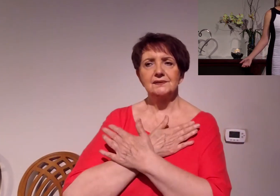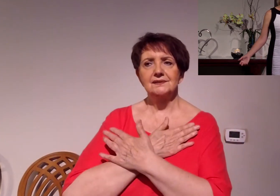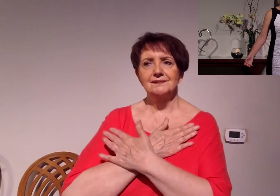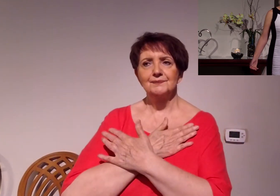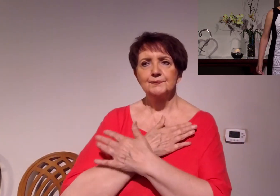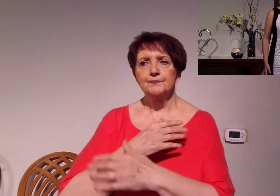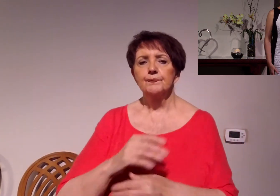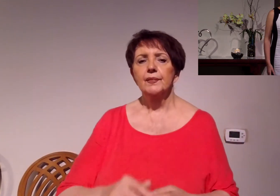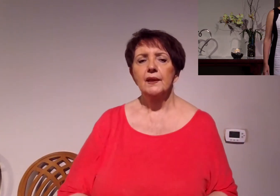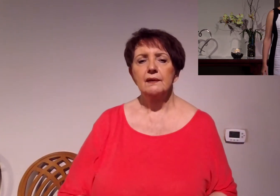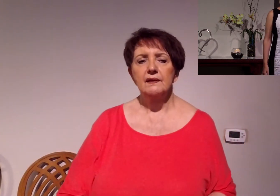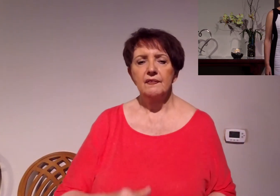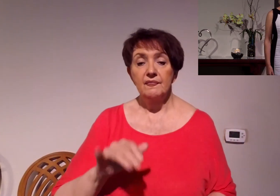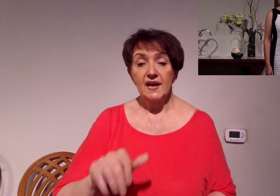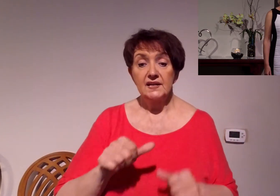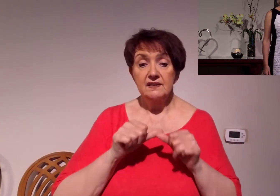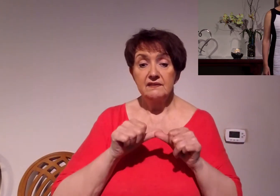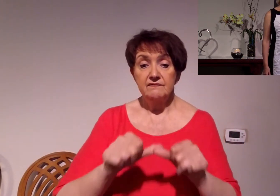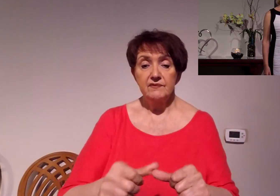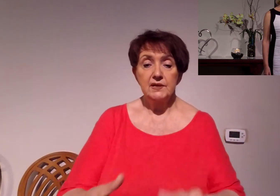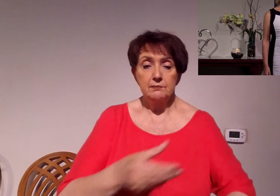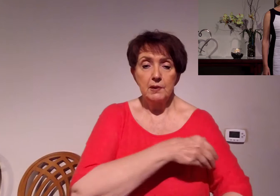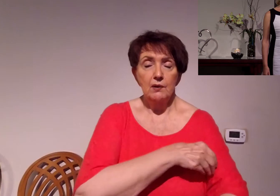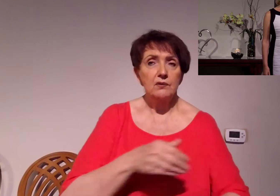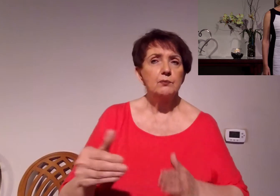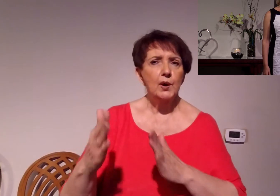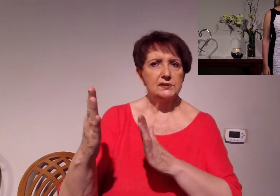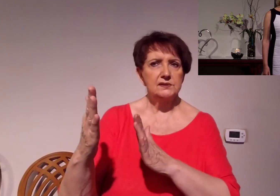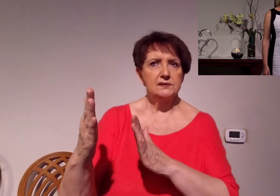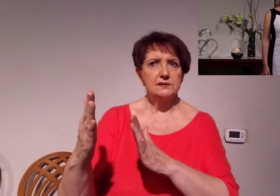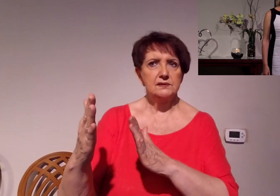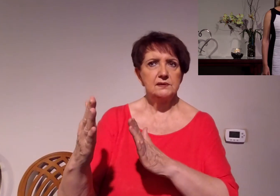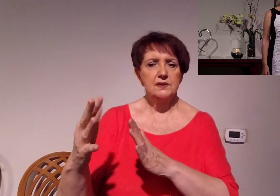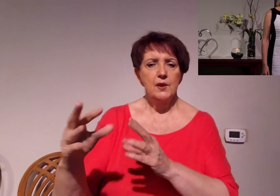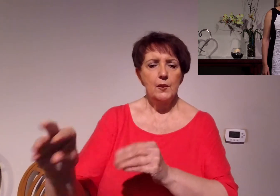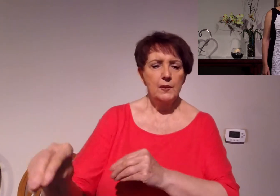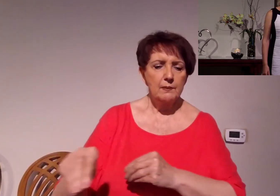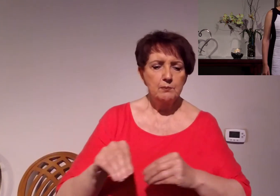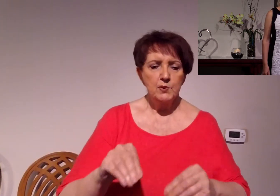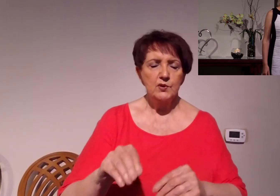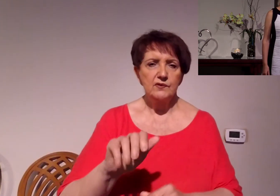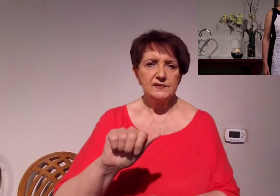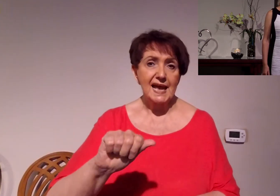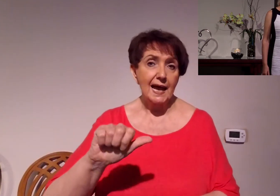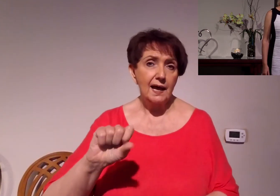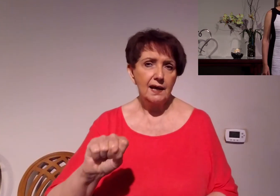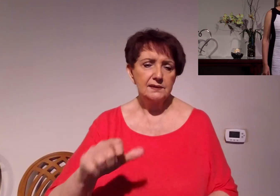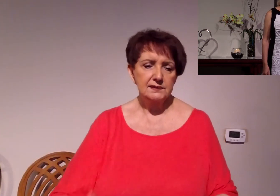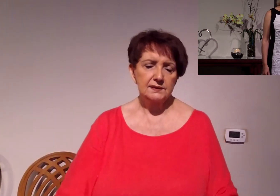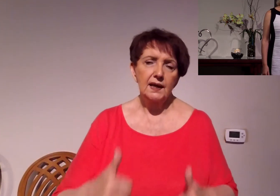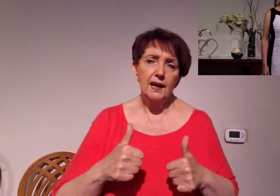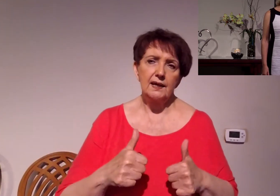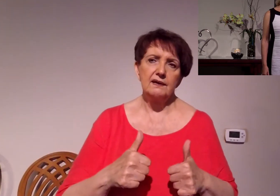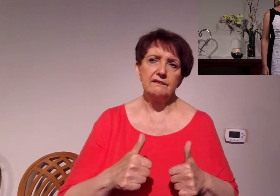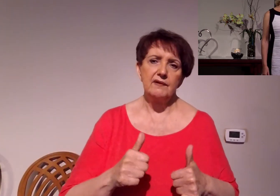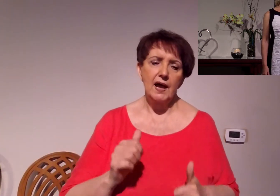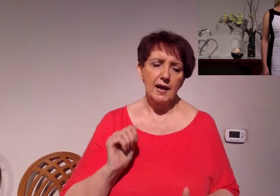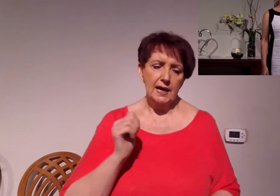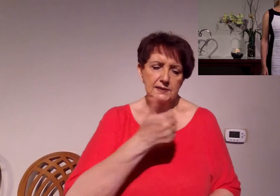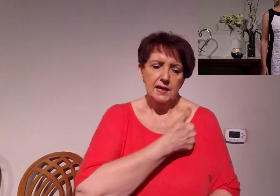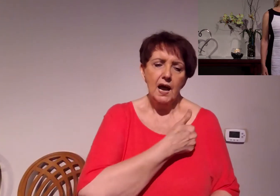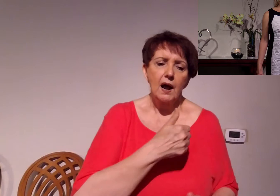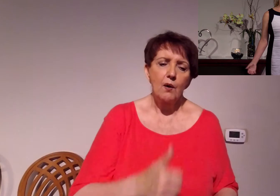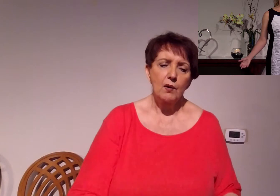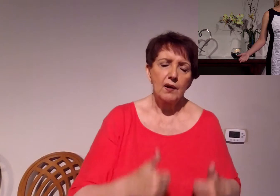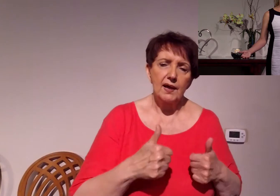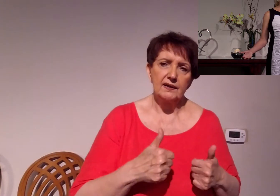There is that infinite power and presence that moves as life. It moves as our lives